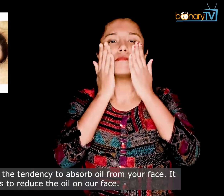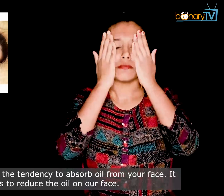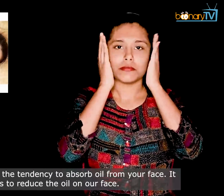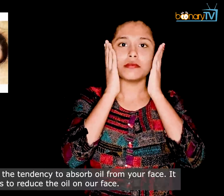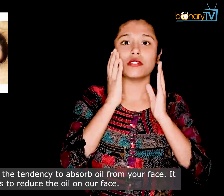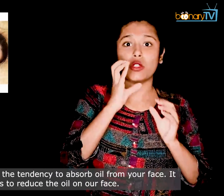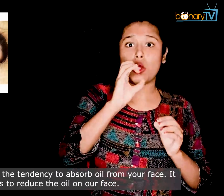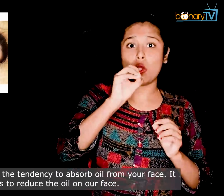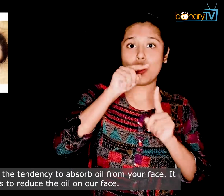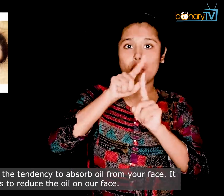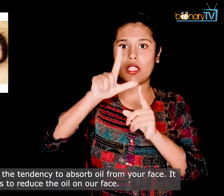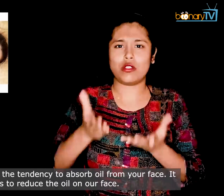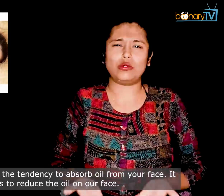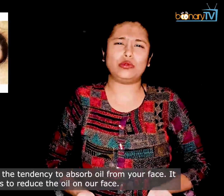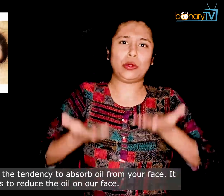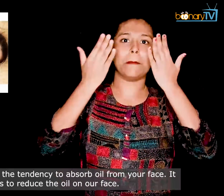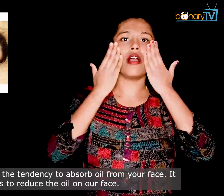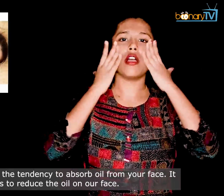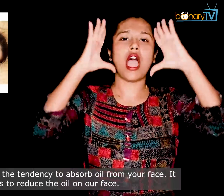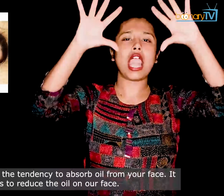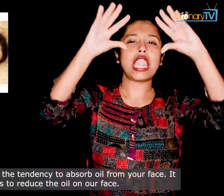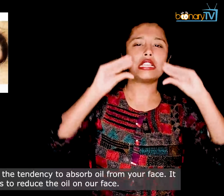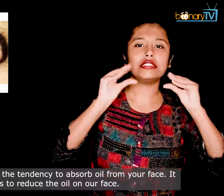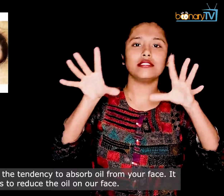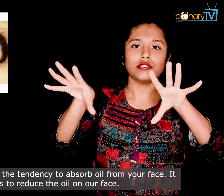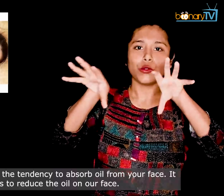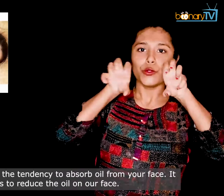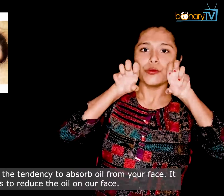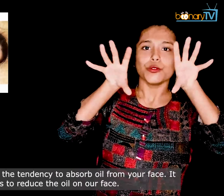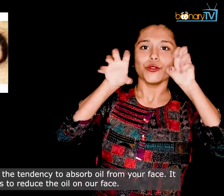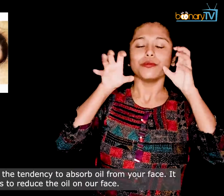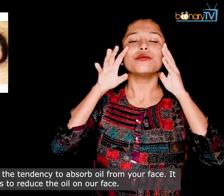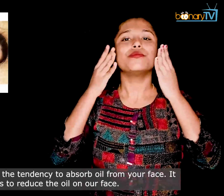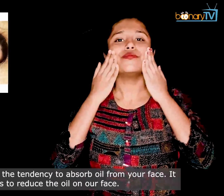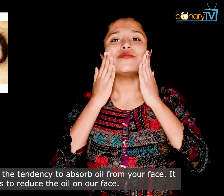to reduce the oil on our face.